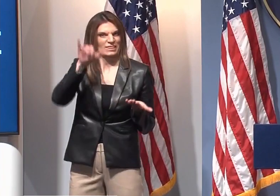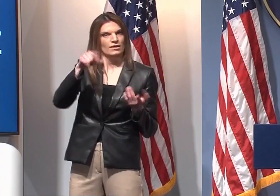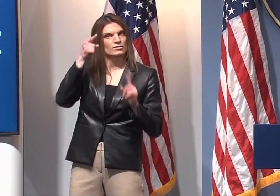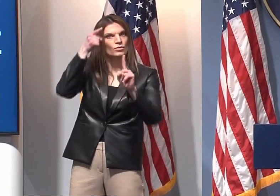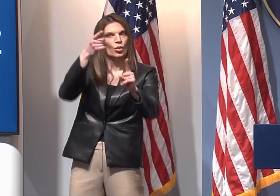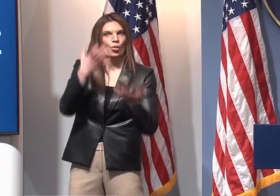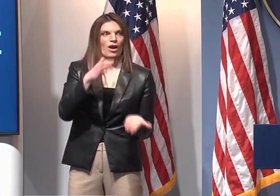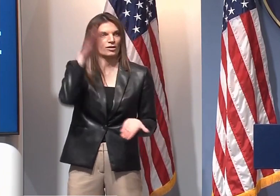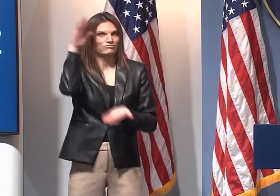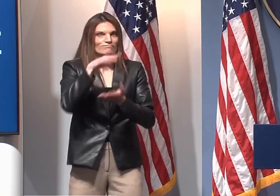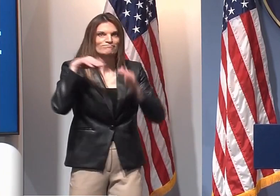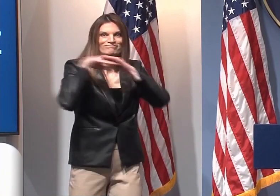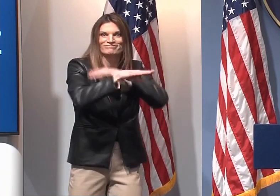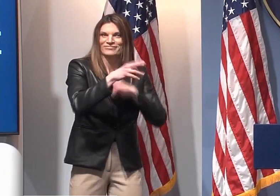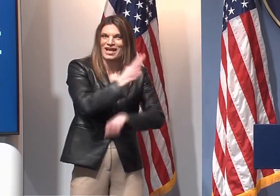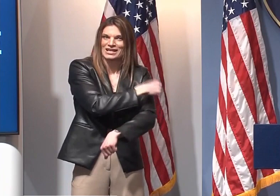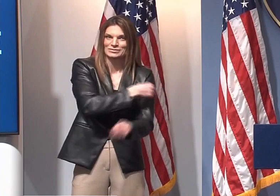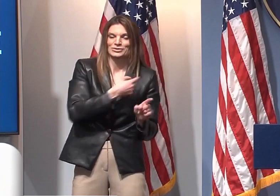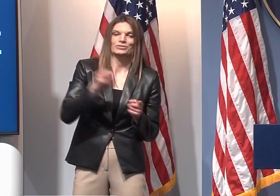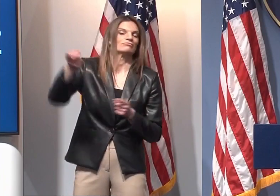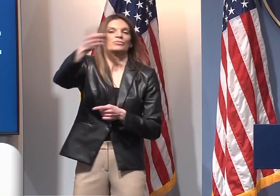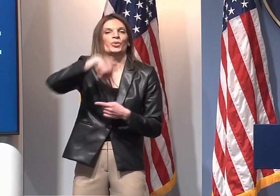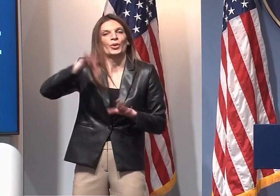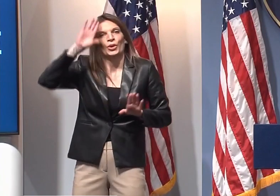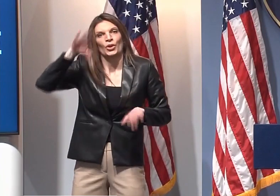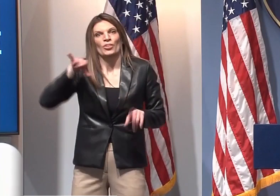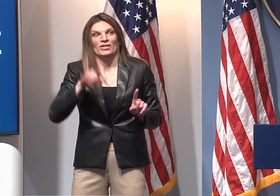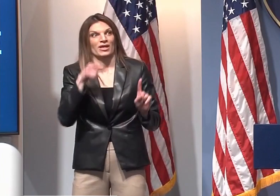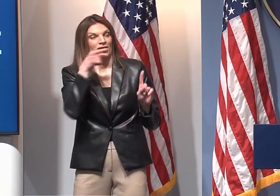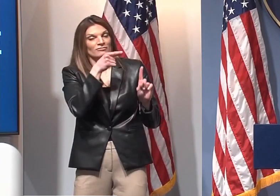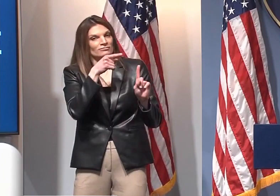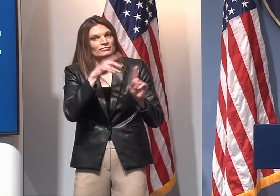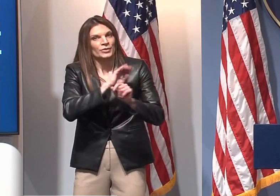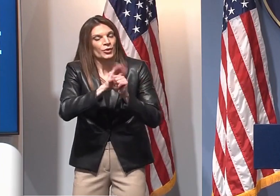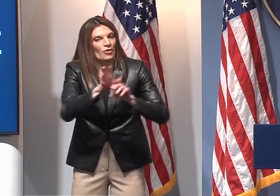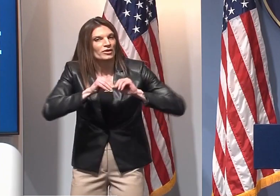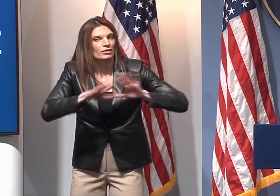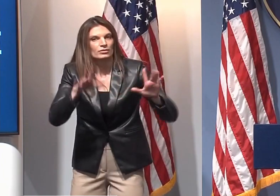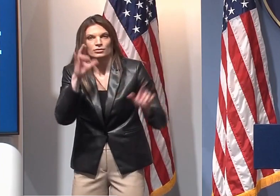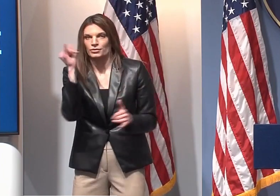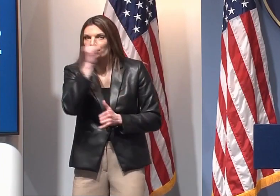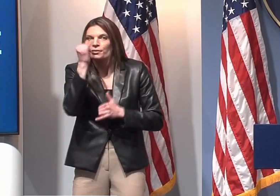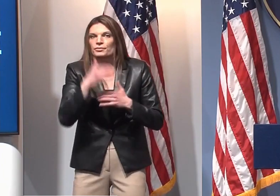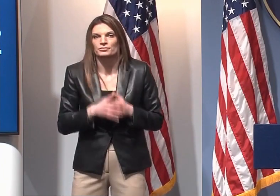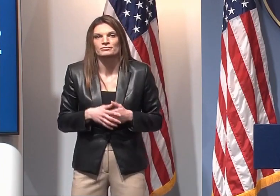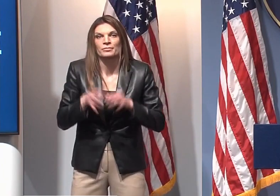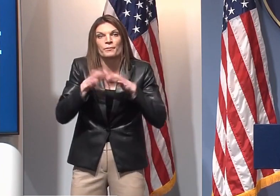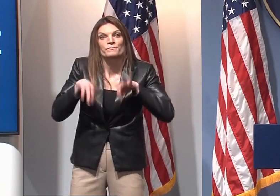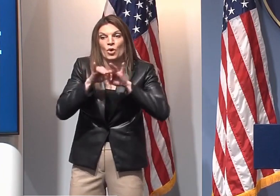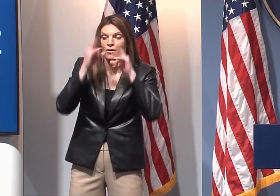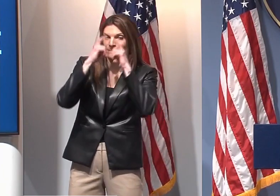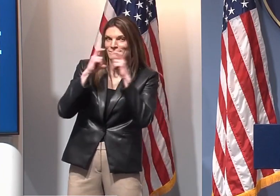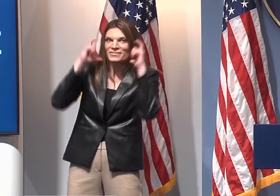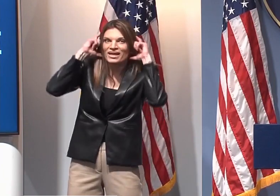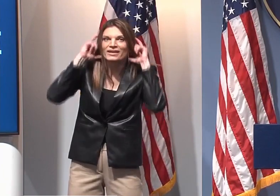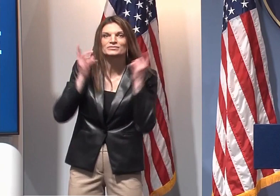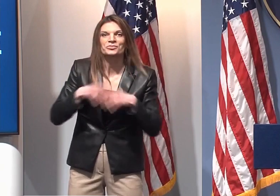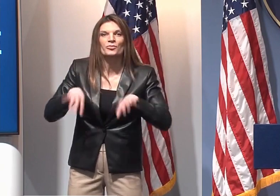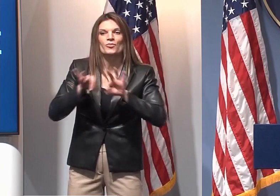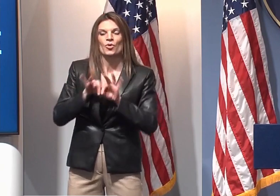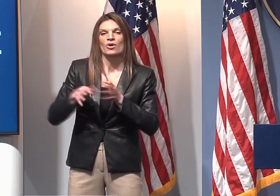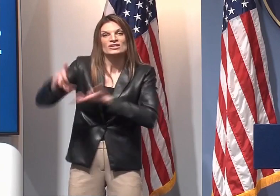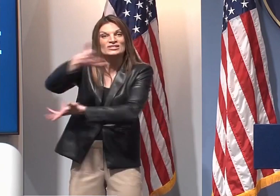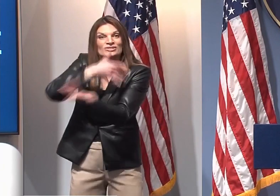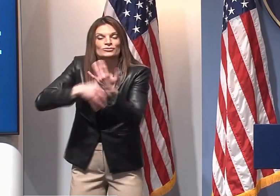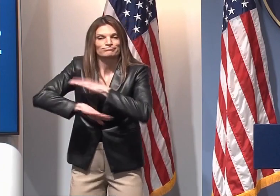common enemy than we did a year ago. We know that masking up is crucial. We know that social distancing is crucial. We're asking